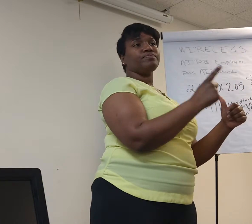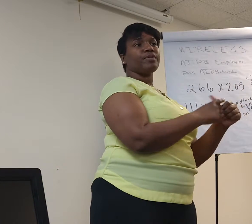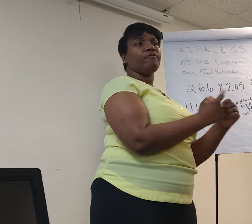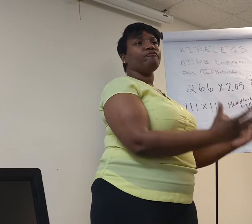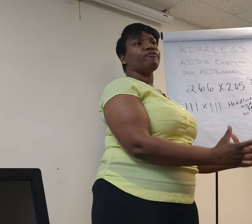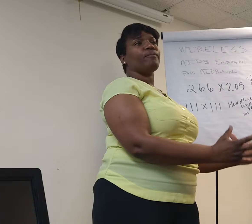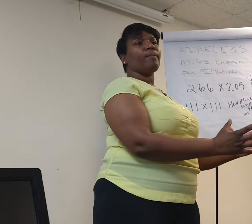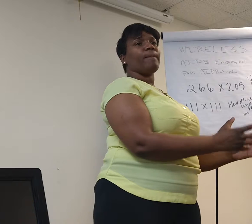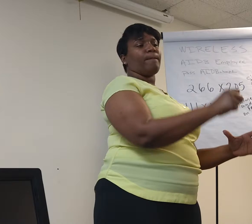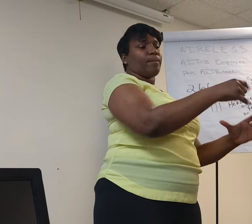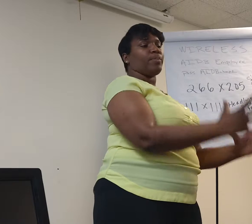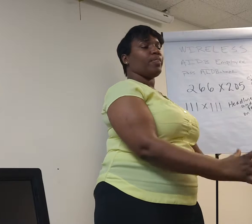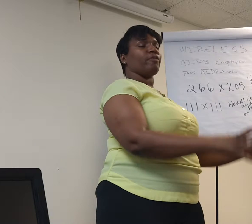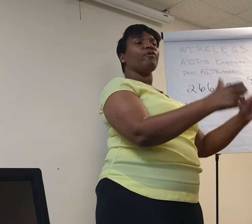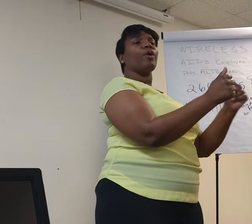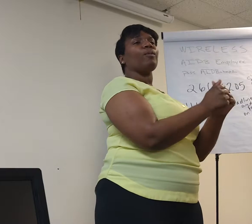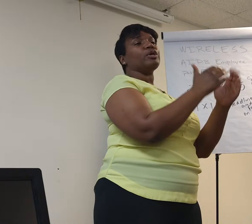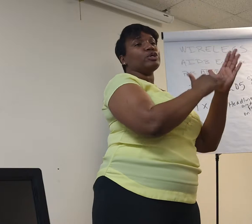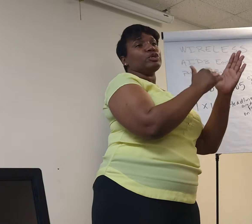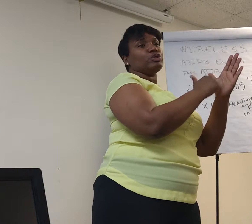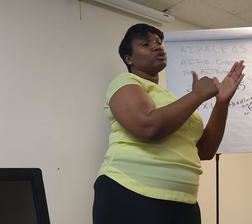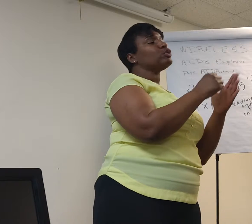Soap and water. And what temp does that have to be?